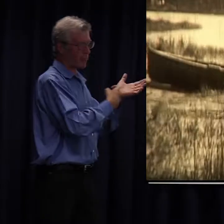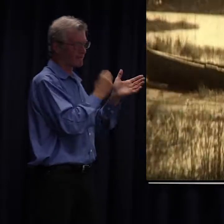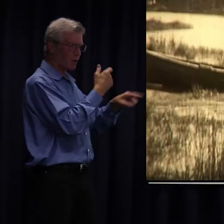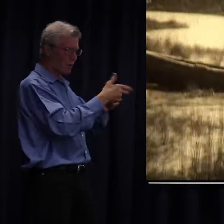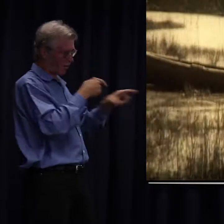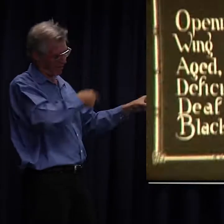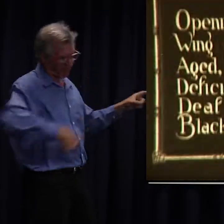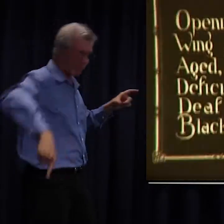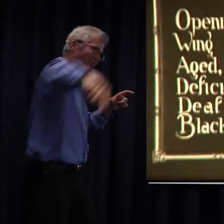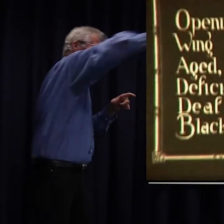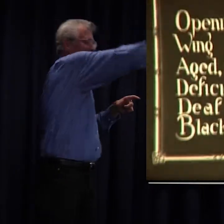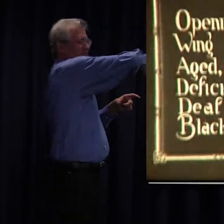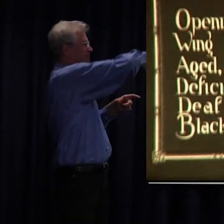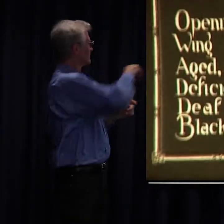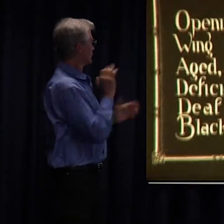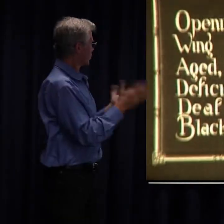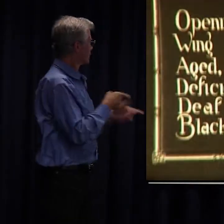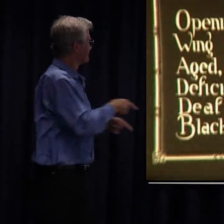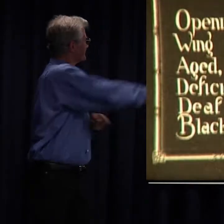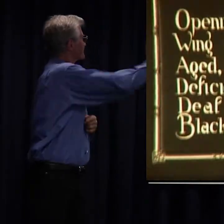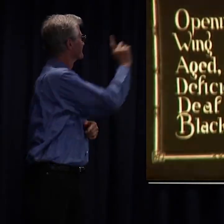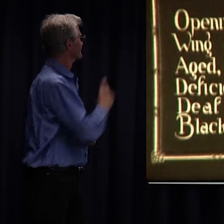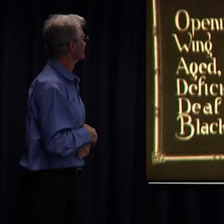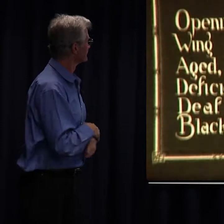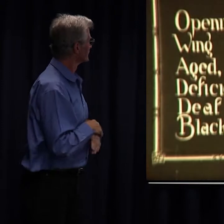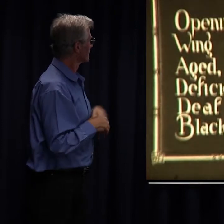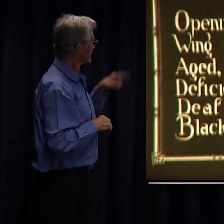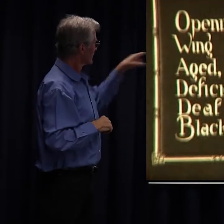lake. Some people like to go across the lake. They prefer that rather than walking all the way around the lake.